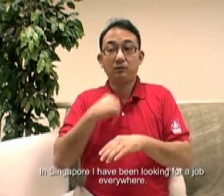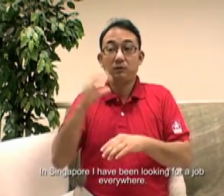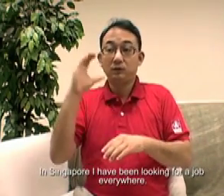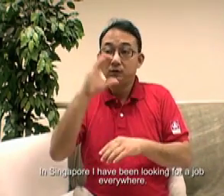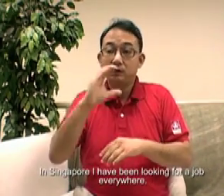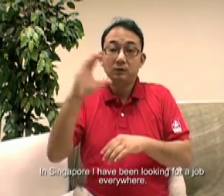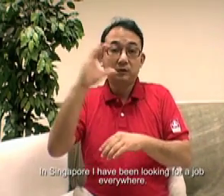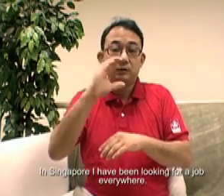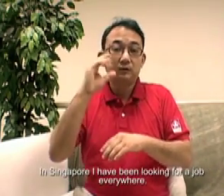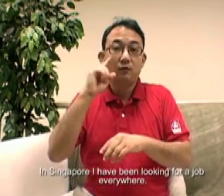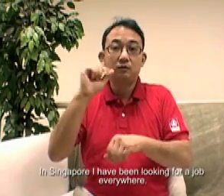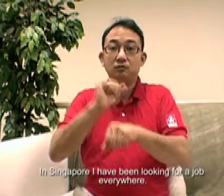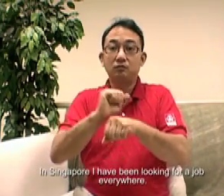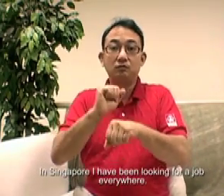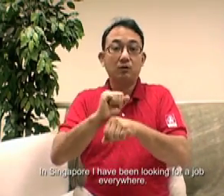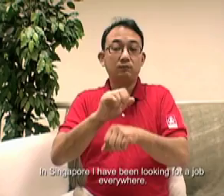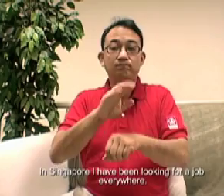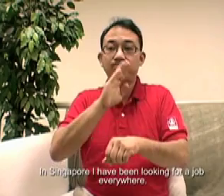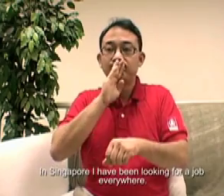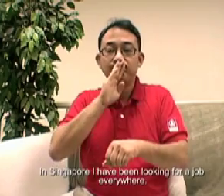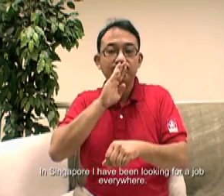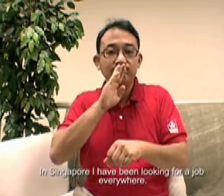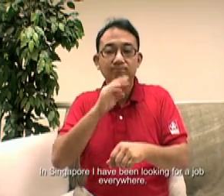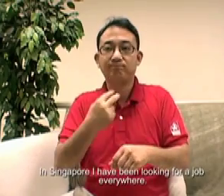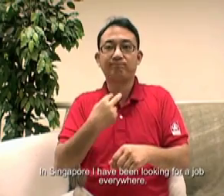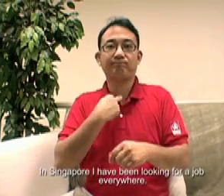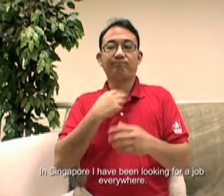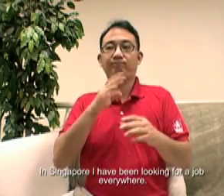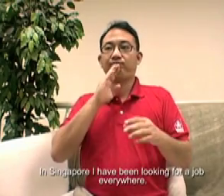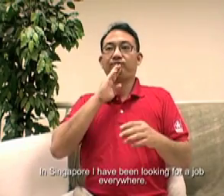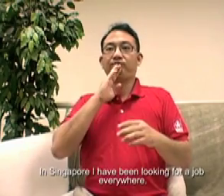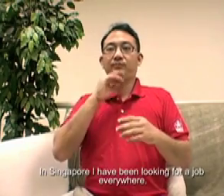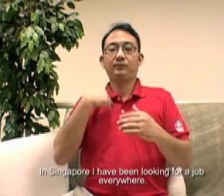In Singapore, I have been looking for a job everywhere